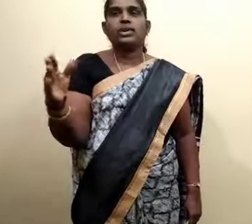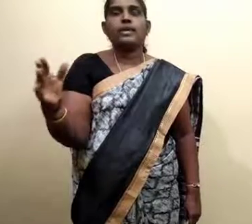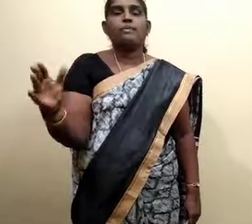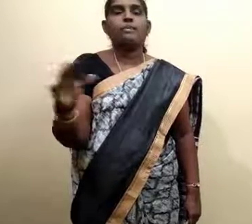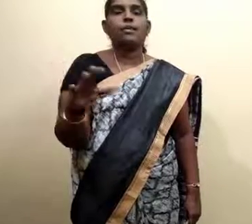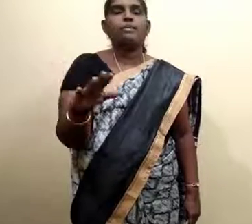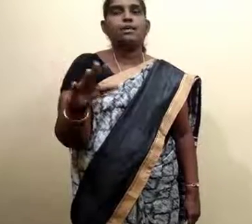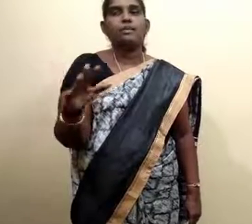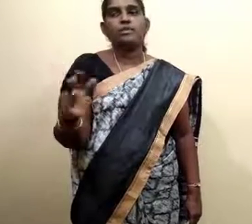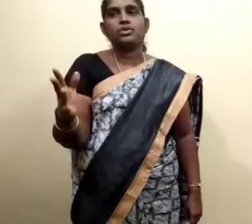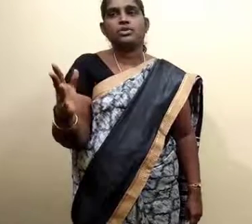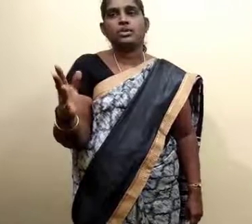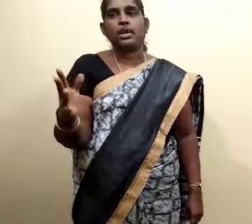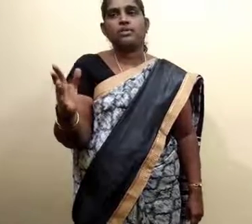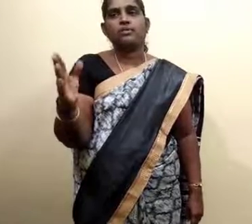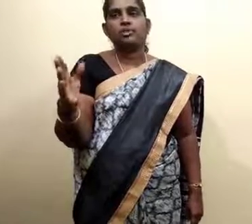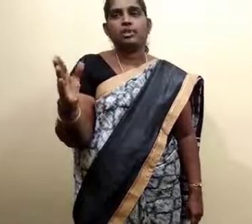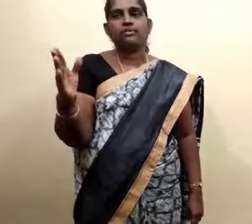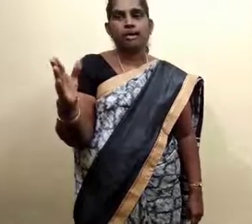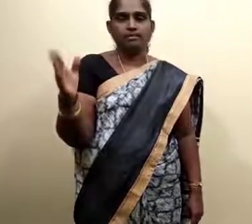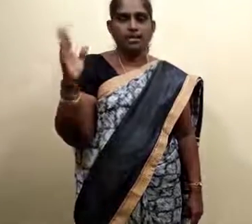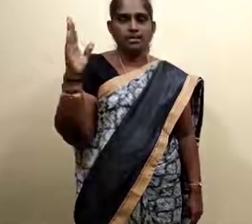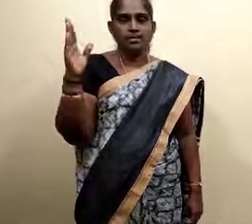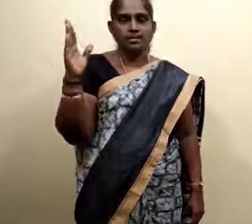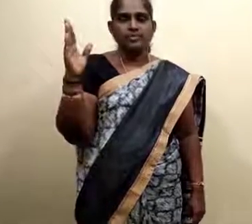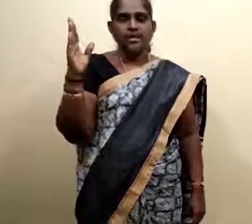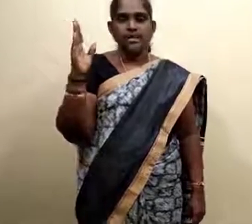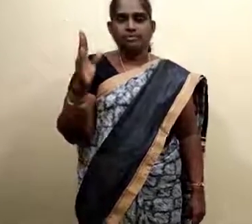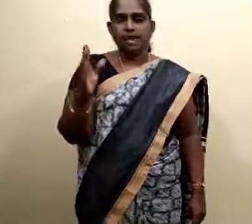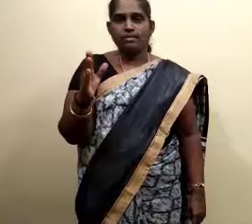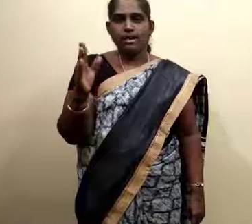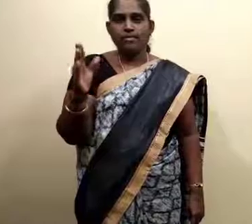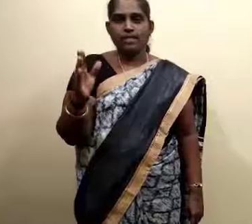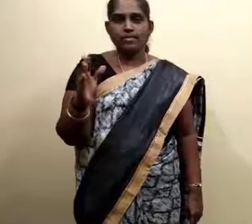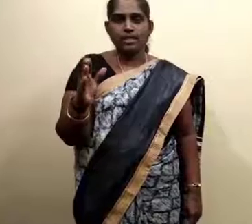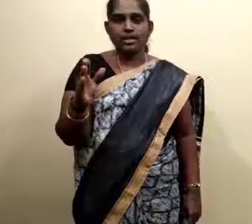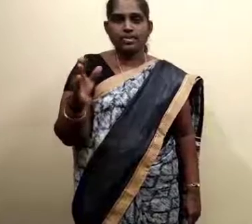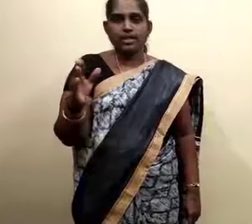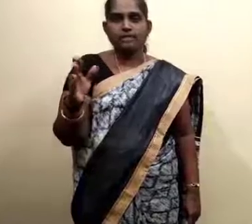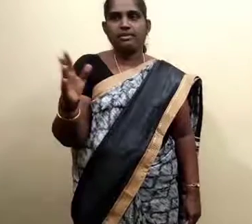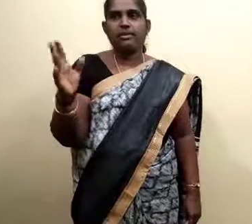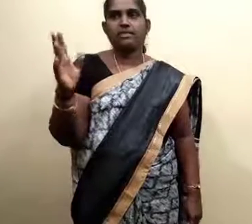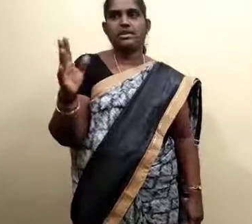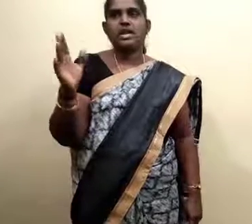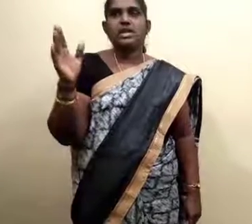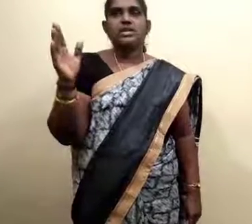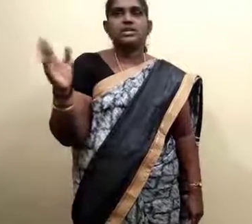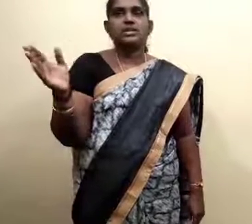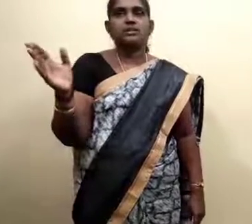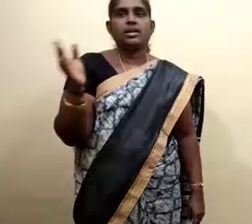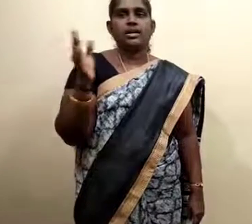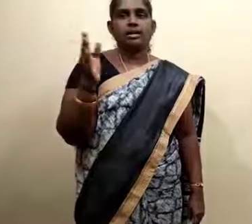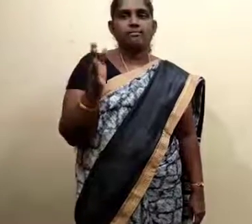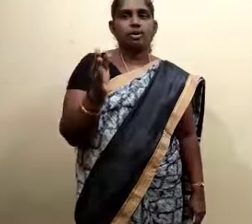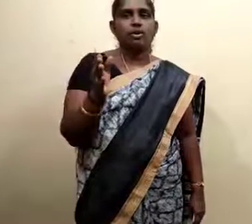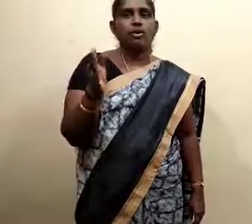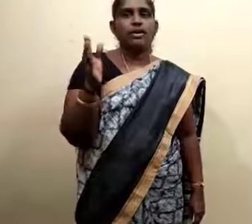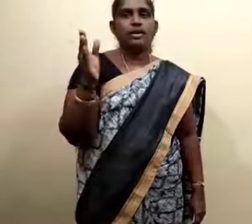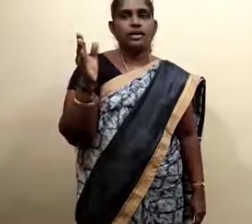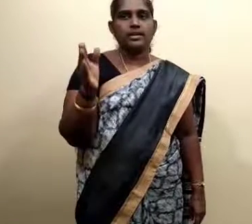get employment opportunities for the families. Employment opportunities for the families. Children were employed in